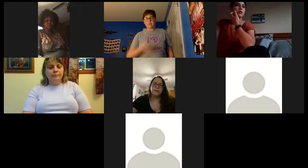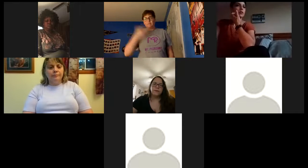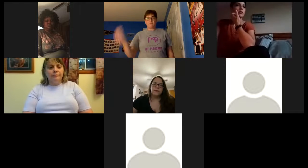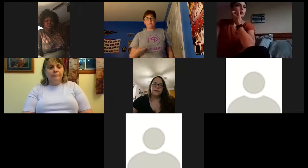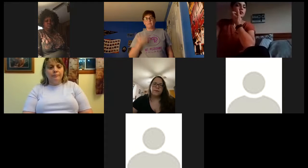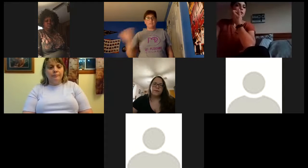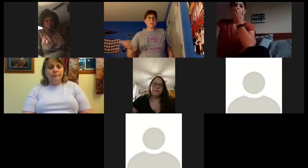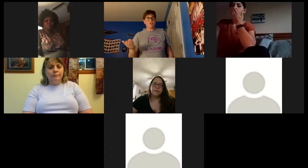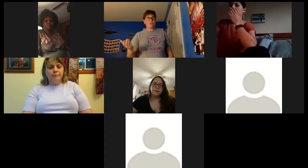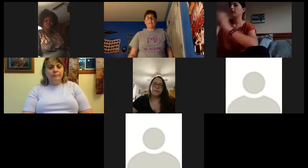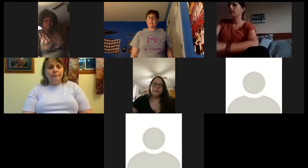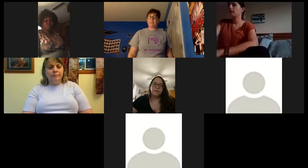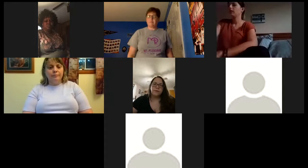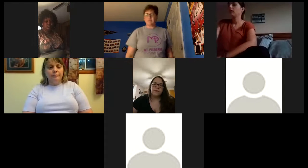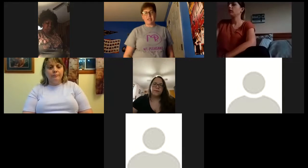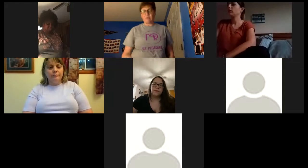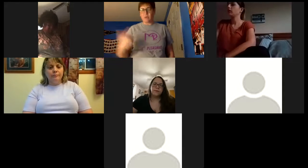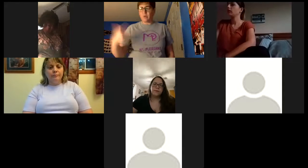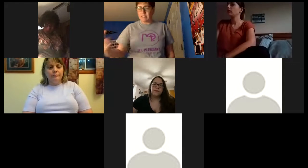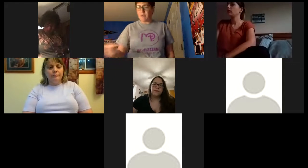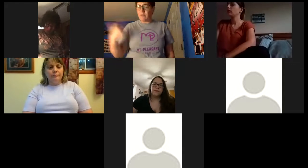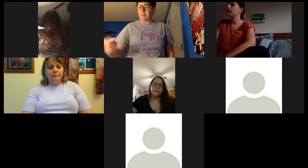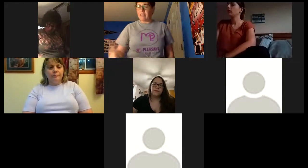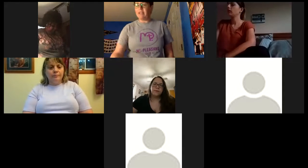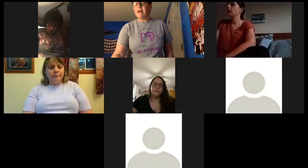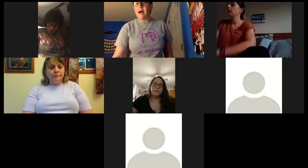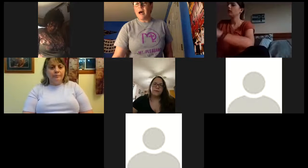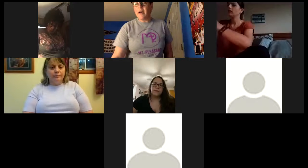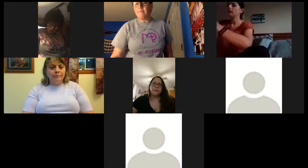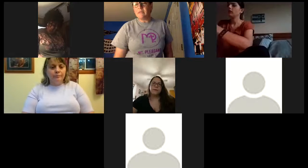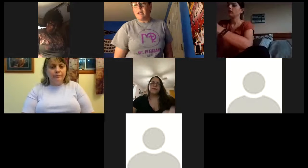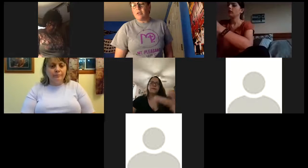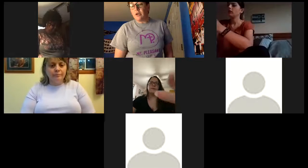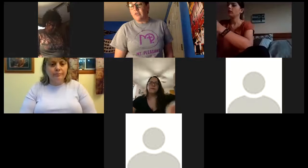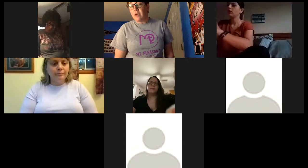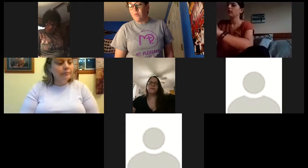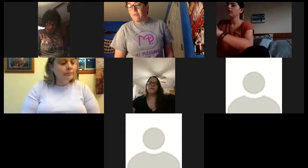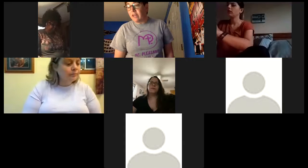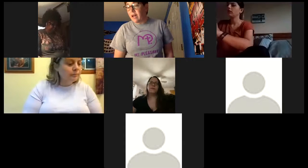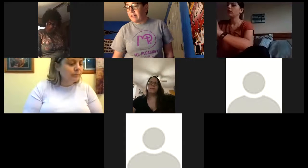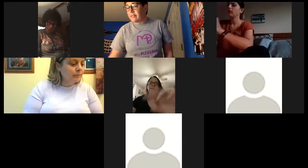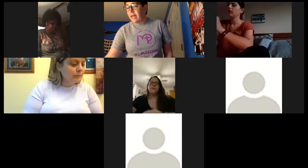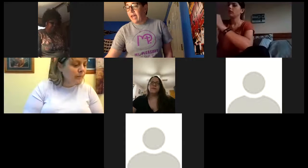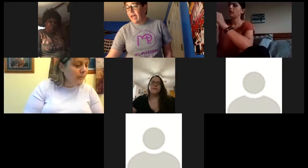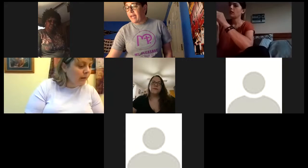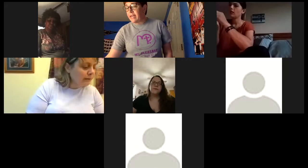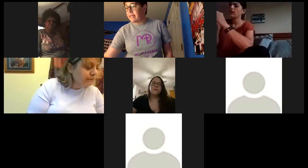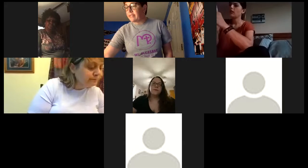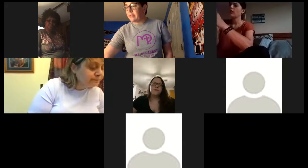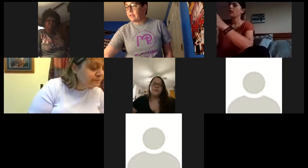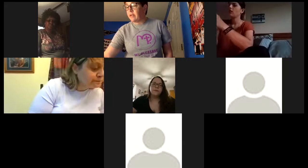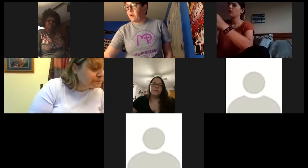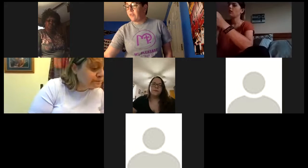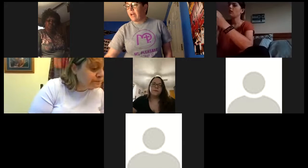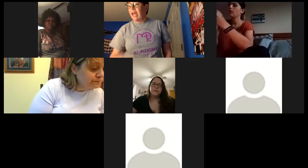the condition, I guess. I was trying to think what the word is that would come after that. So then we've got